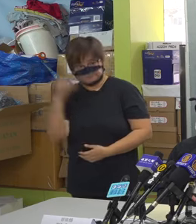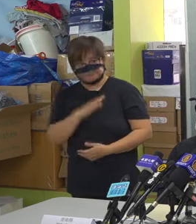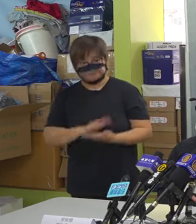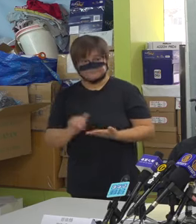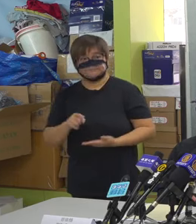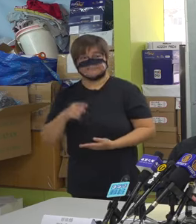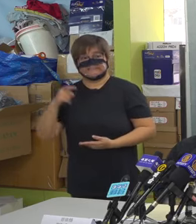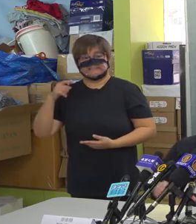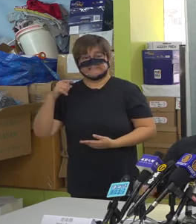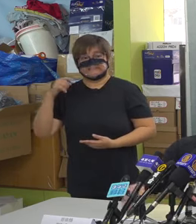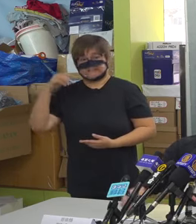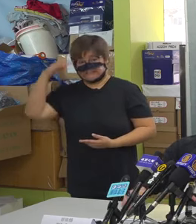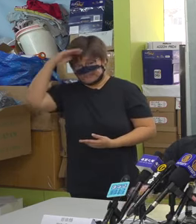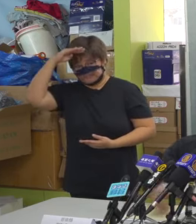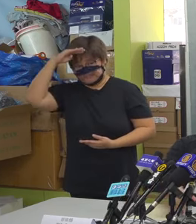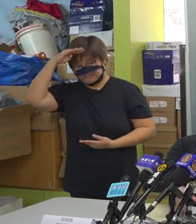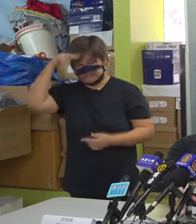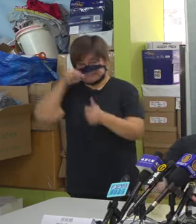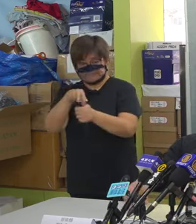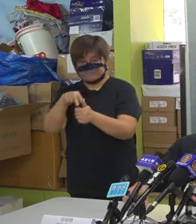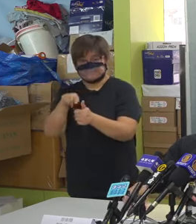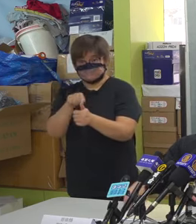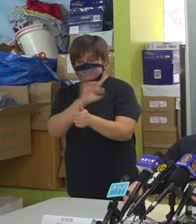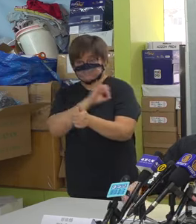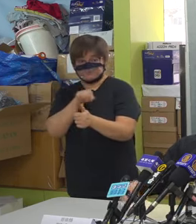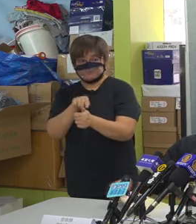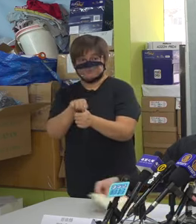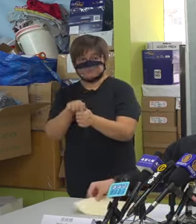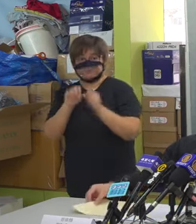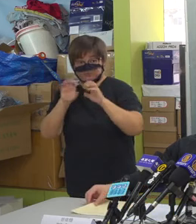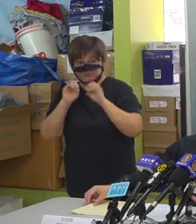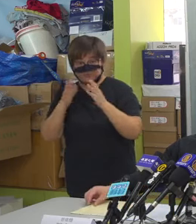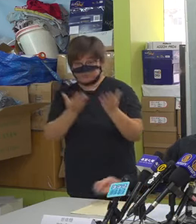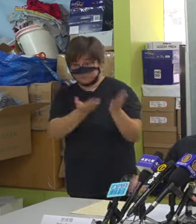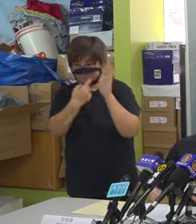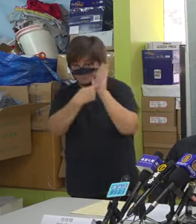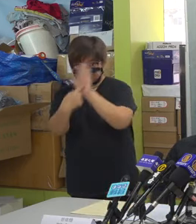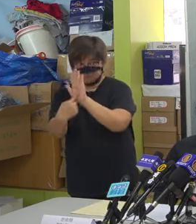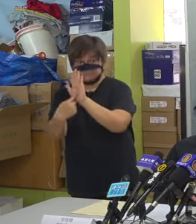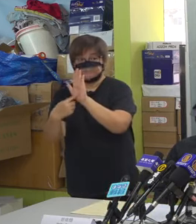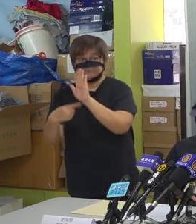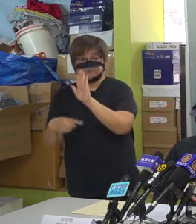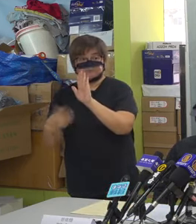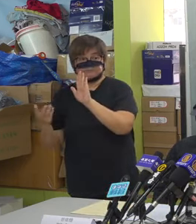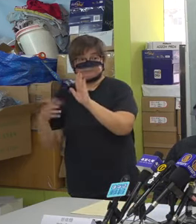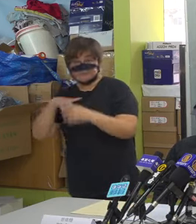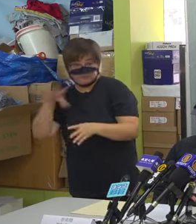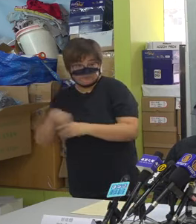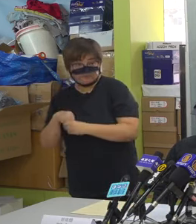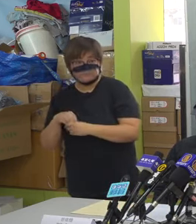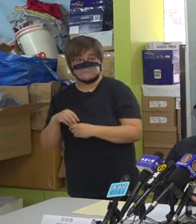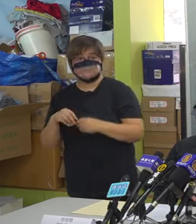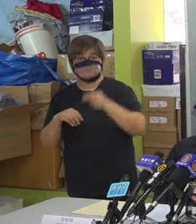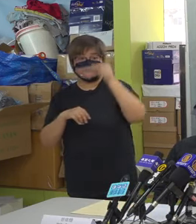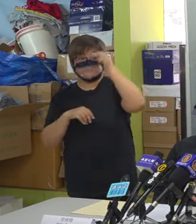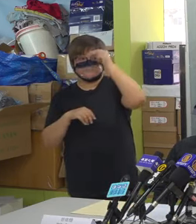report that they do not consider the July 21st incident in Yuen to be a